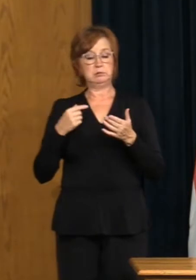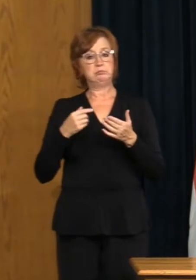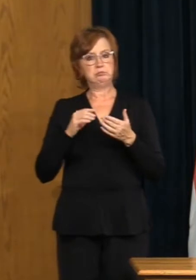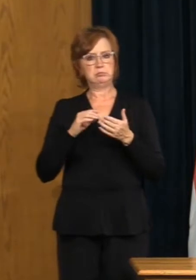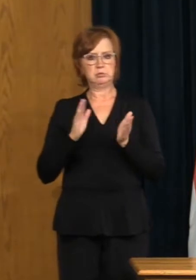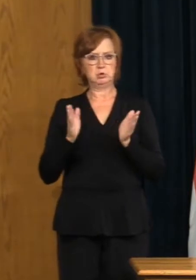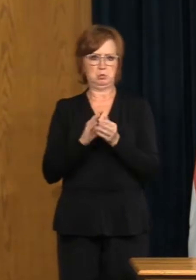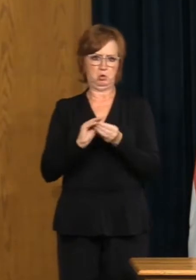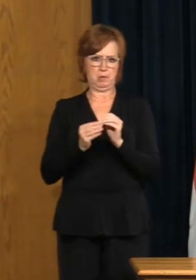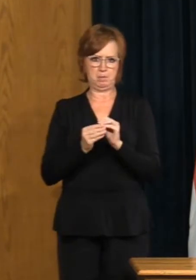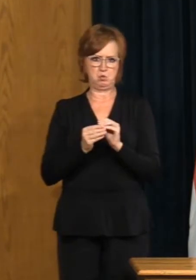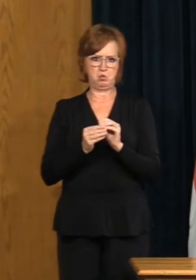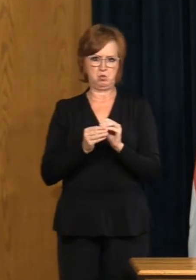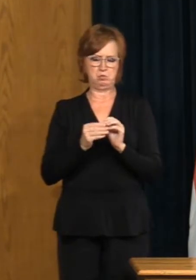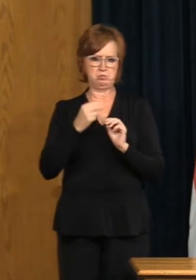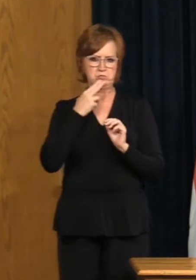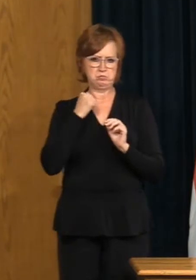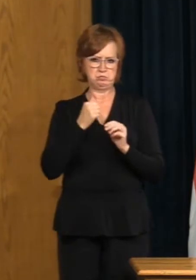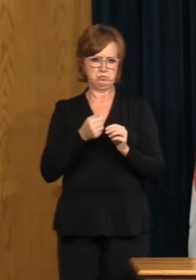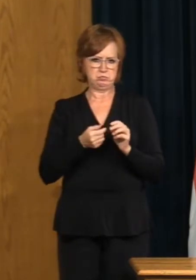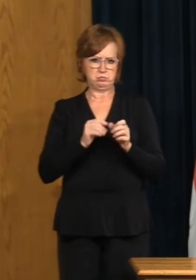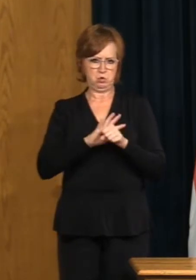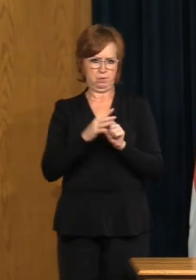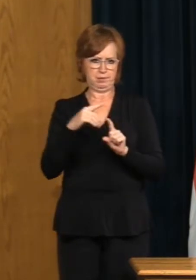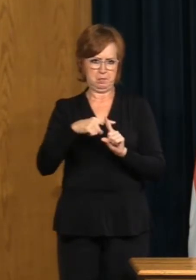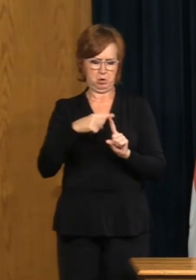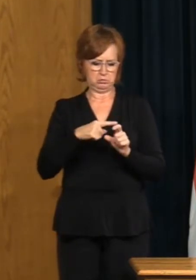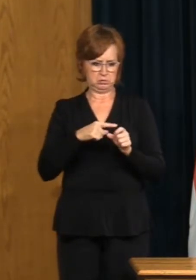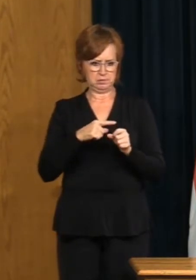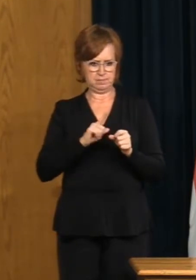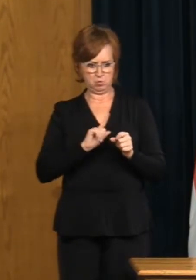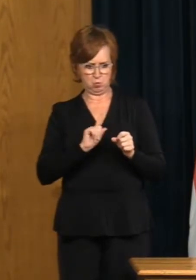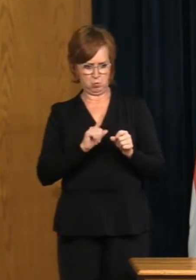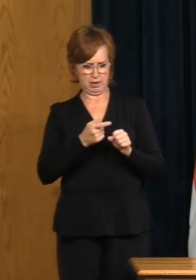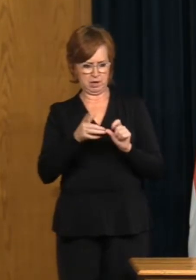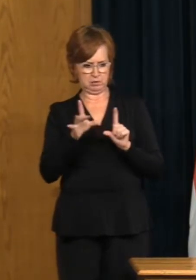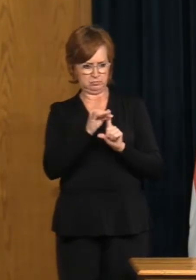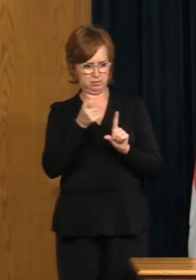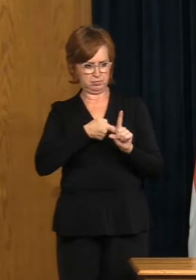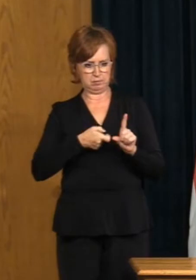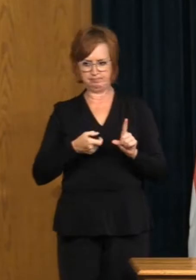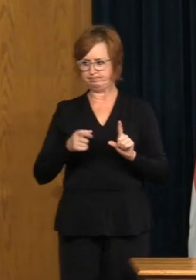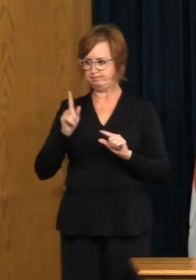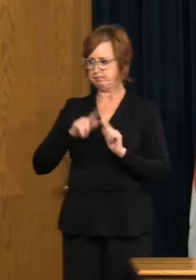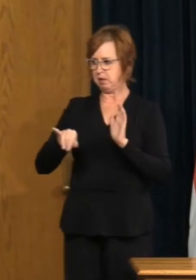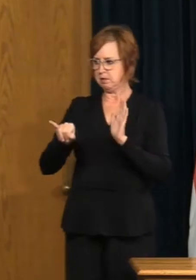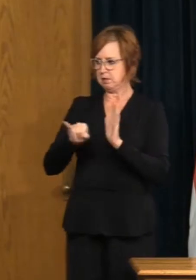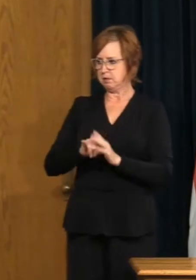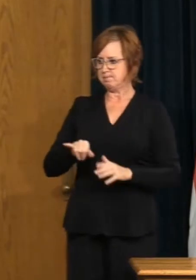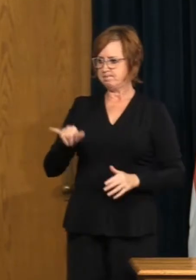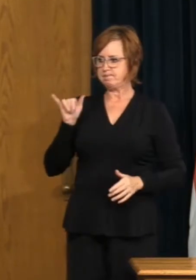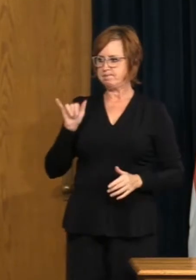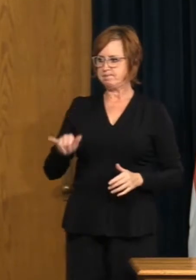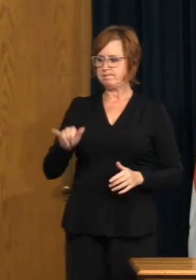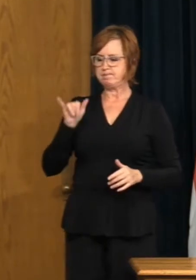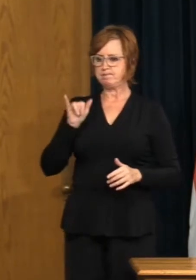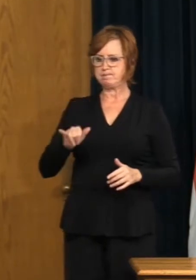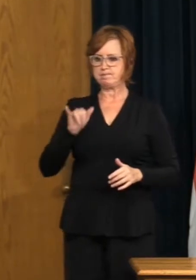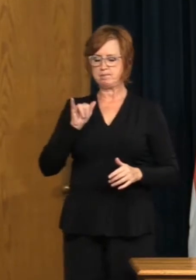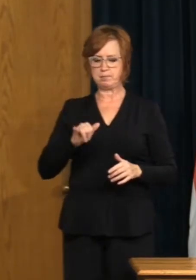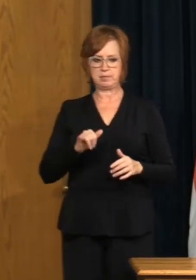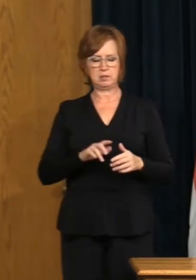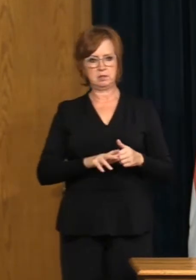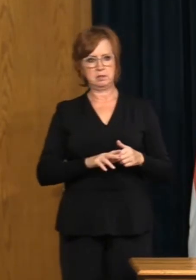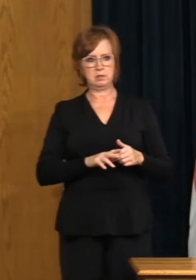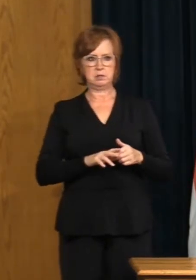who we did not find a source of exposure. About